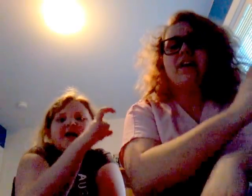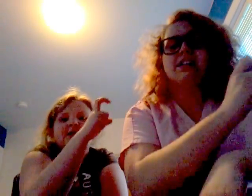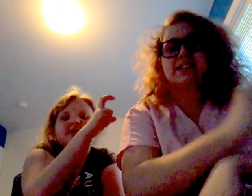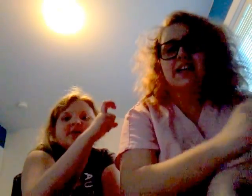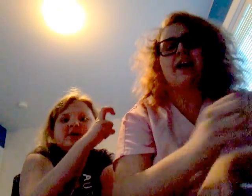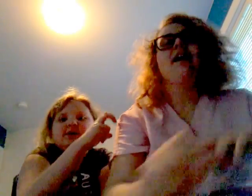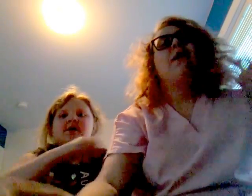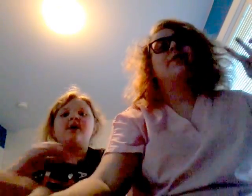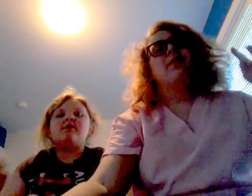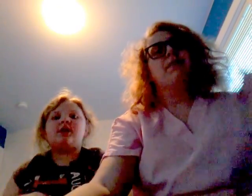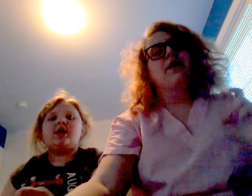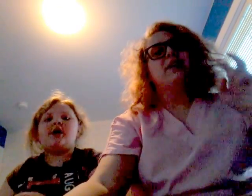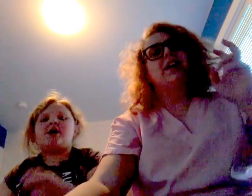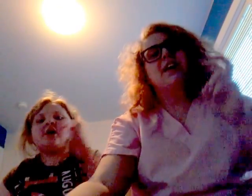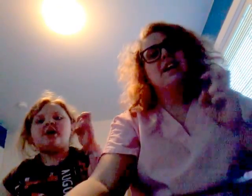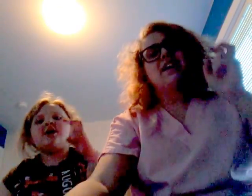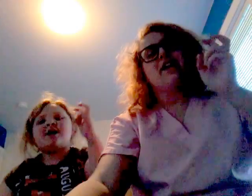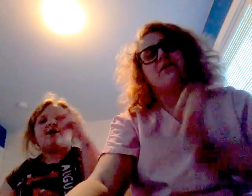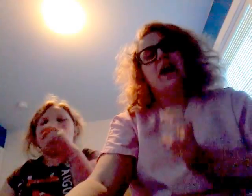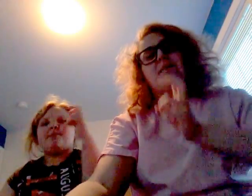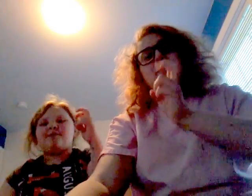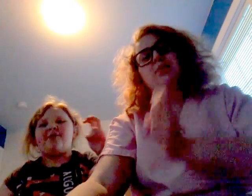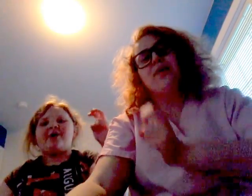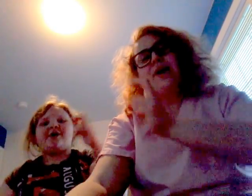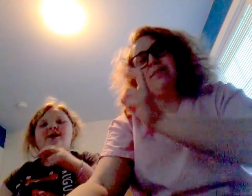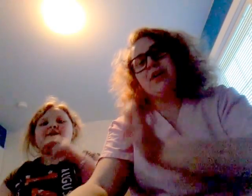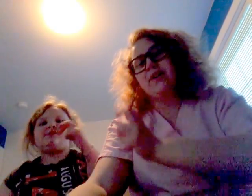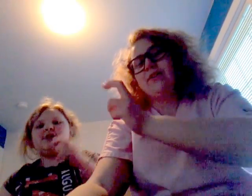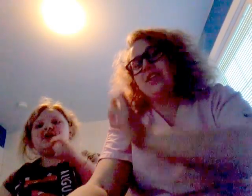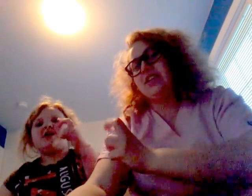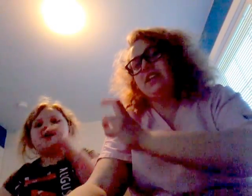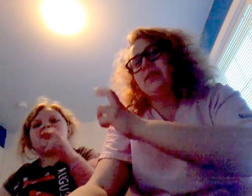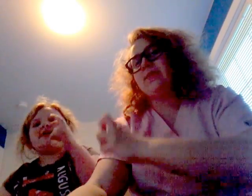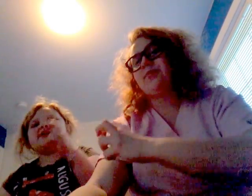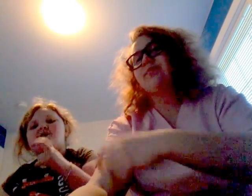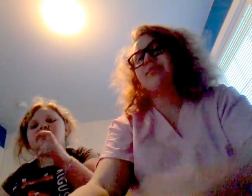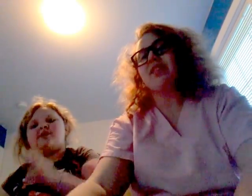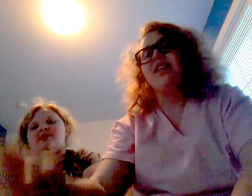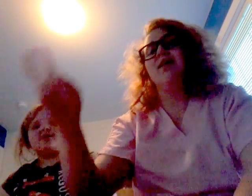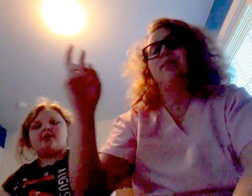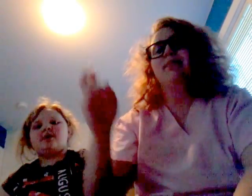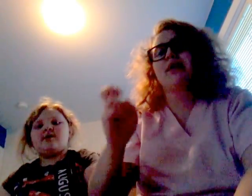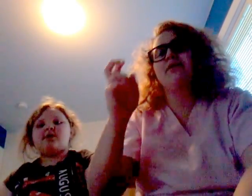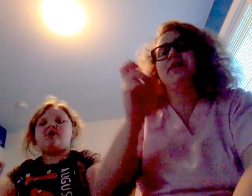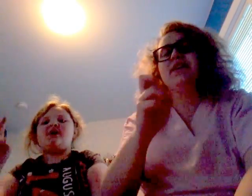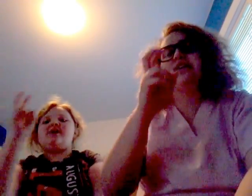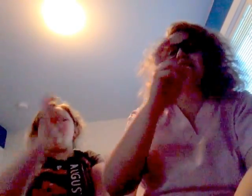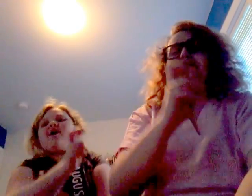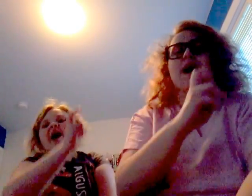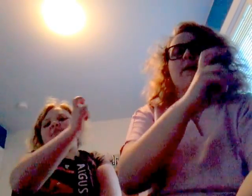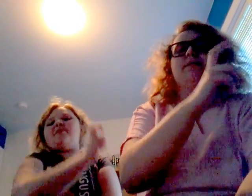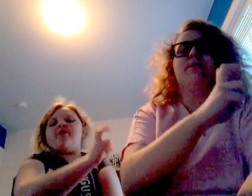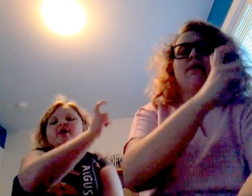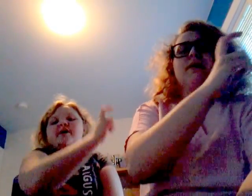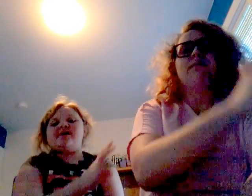gunned sing it Marie the rabbit boy Marie Marie the rabbit boy